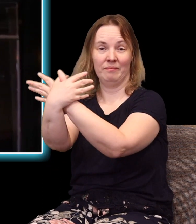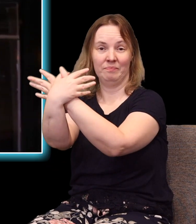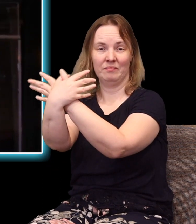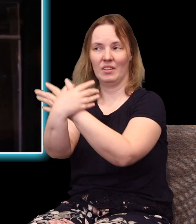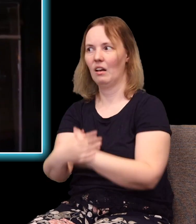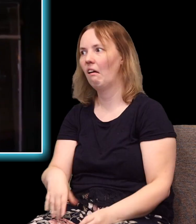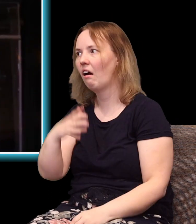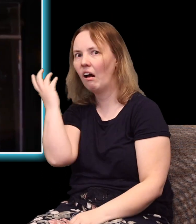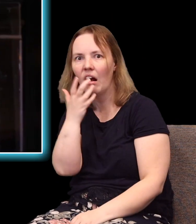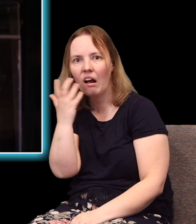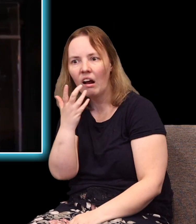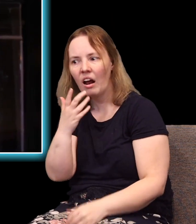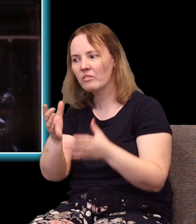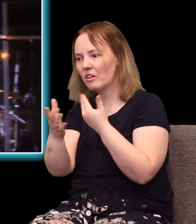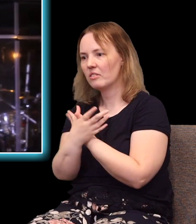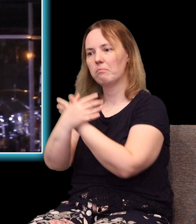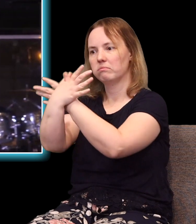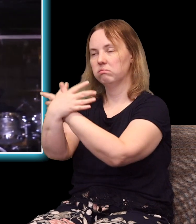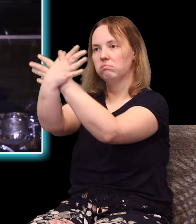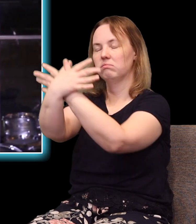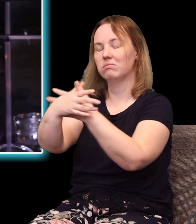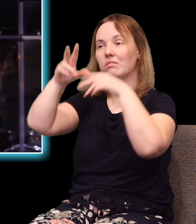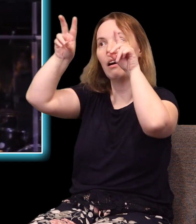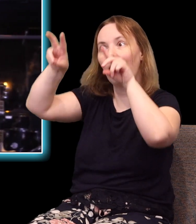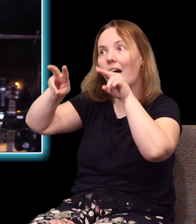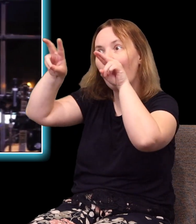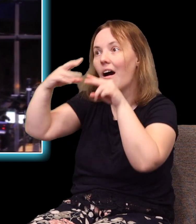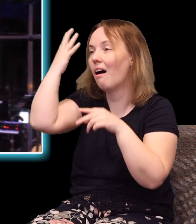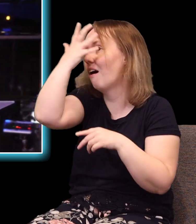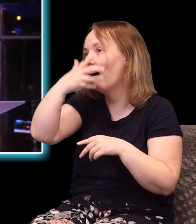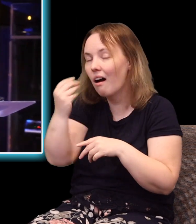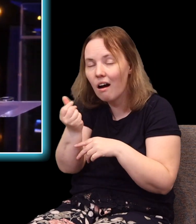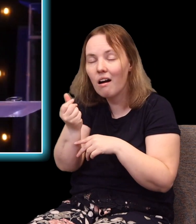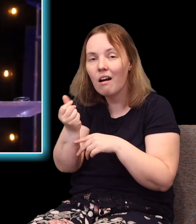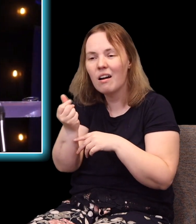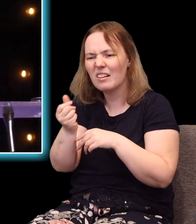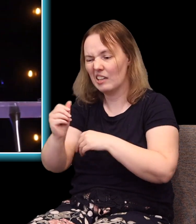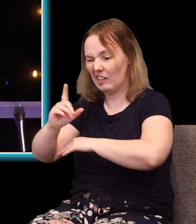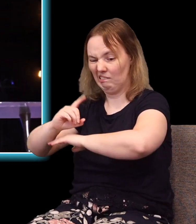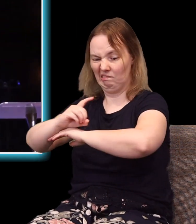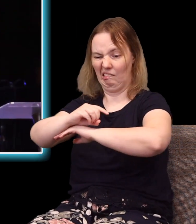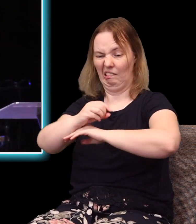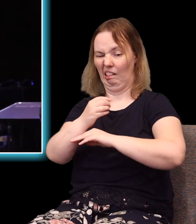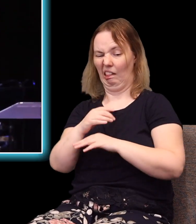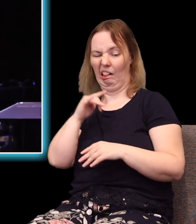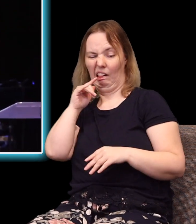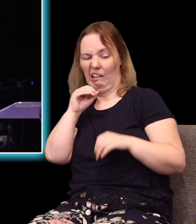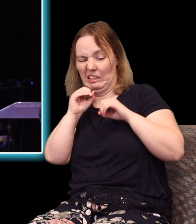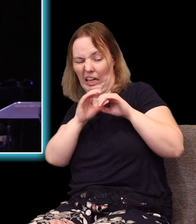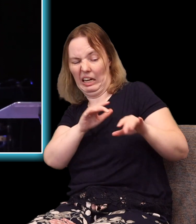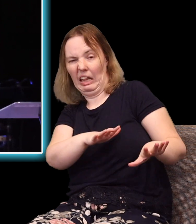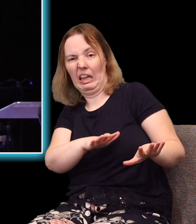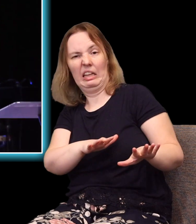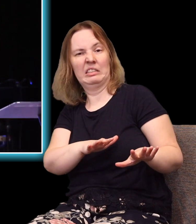a butterfly. Isn't it amazing how a butterfly can just so captivate us with its beauty? A caterpillar sometimes can kind of repulse